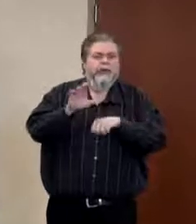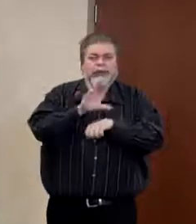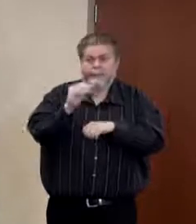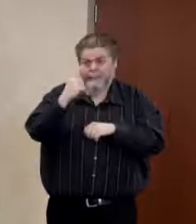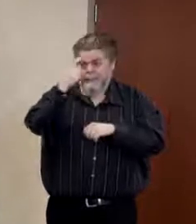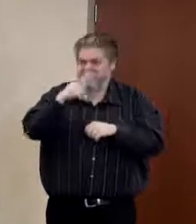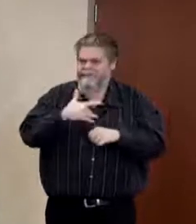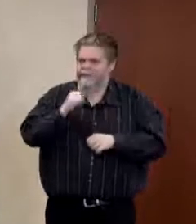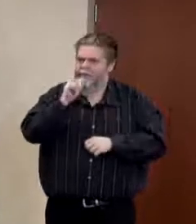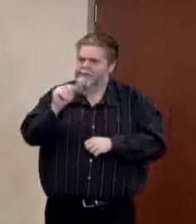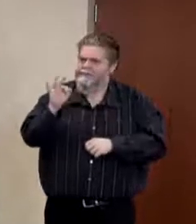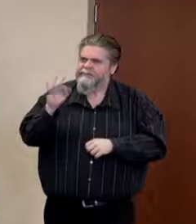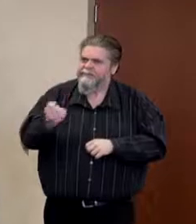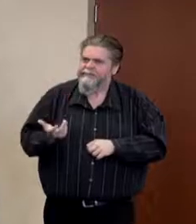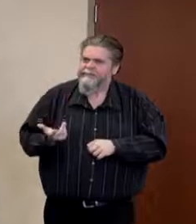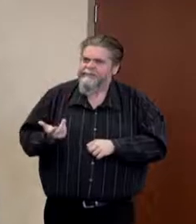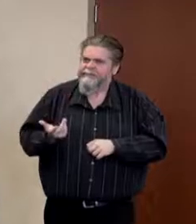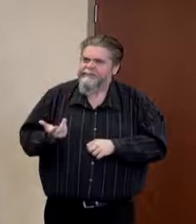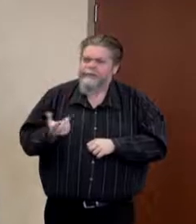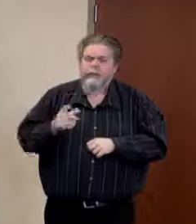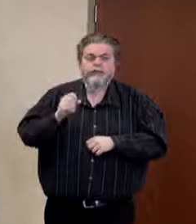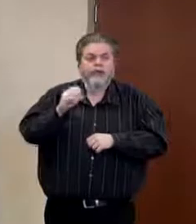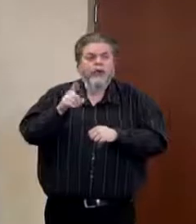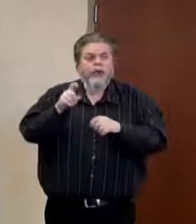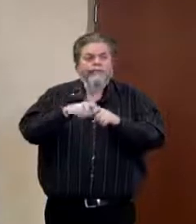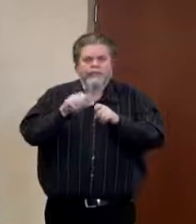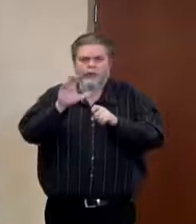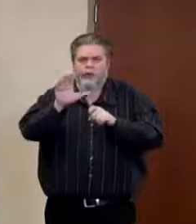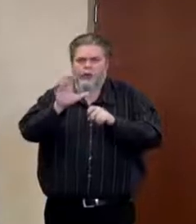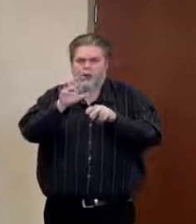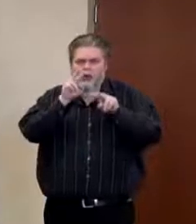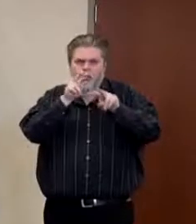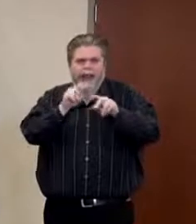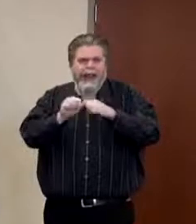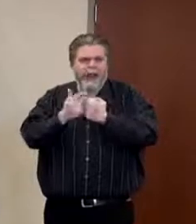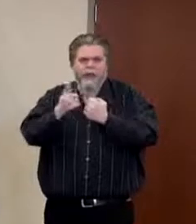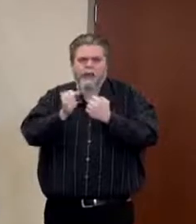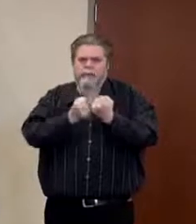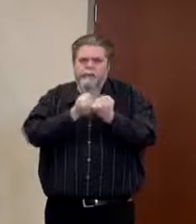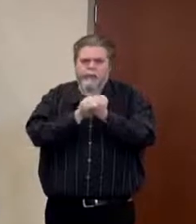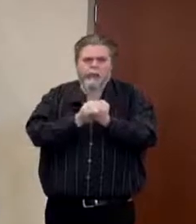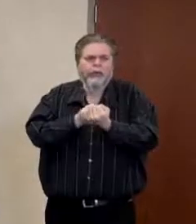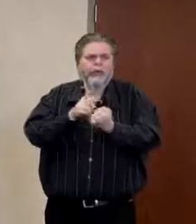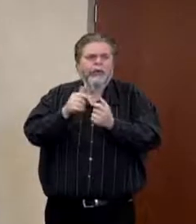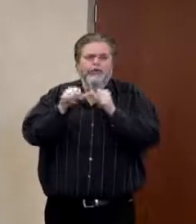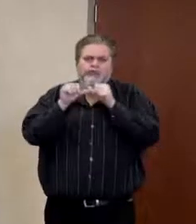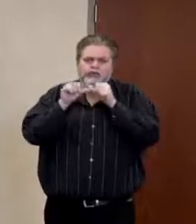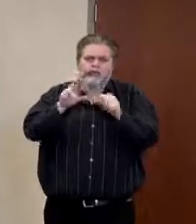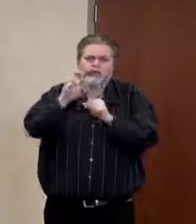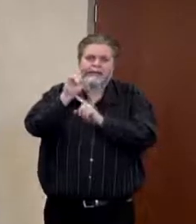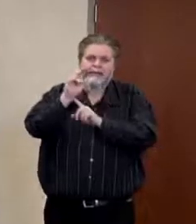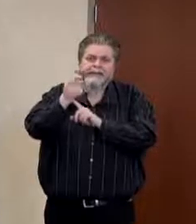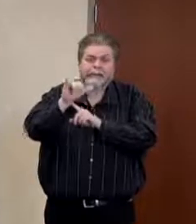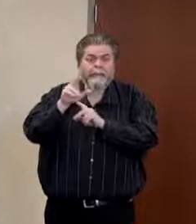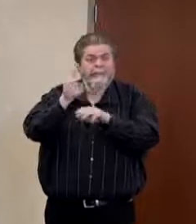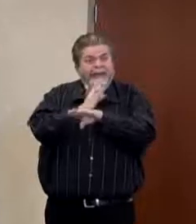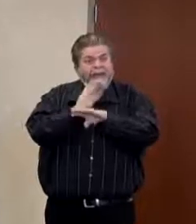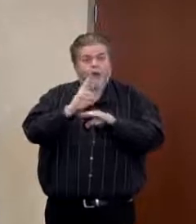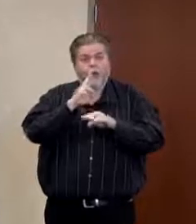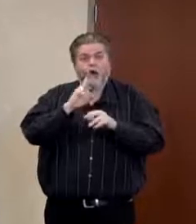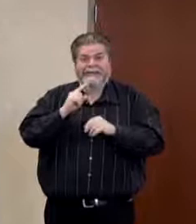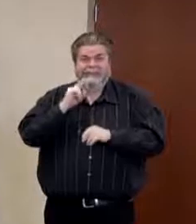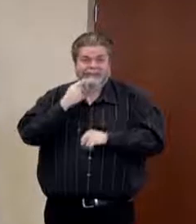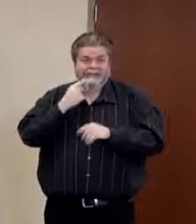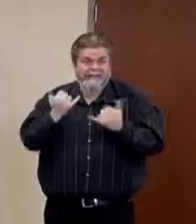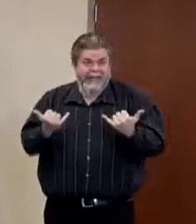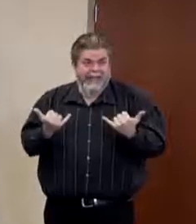So from an employee retention standpoint and a resiliency and bounce back perspective, businesses who take COVID mitigation seriously now